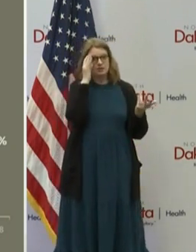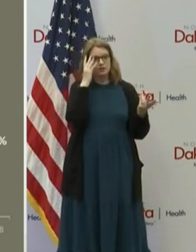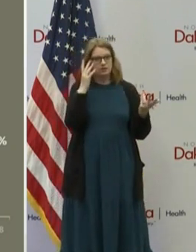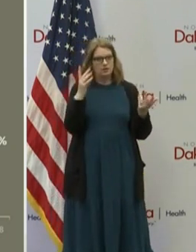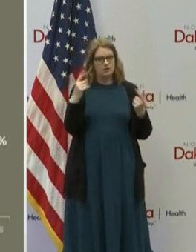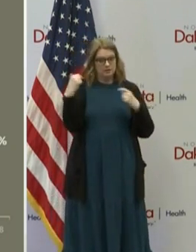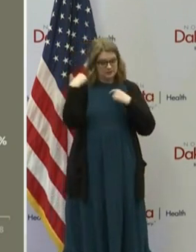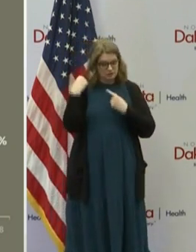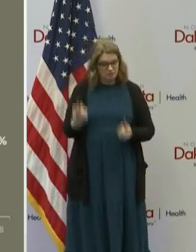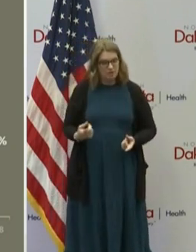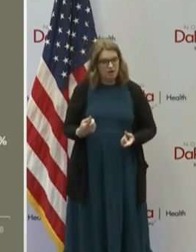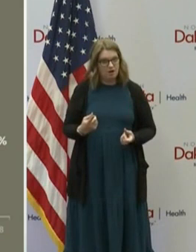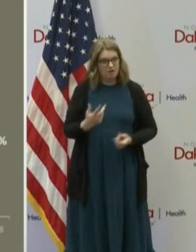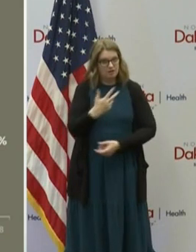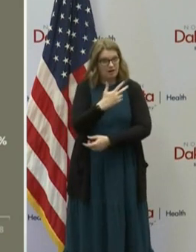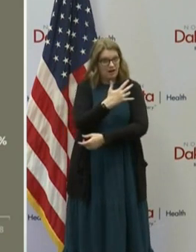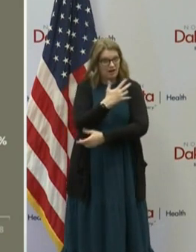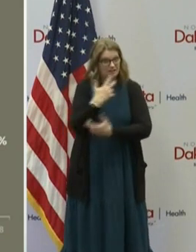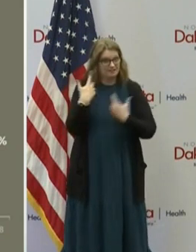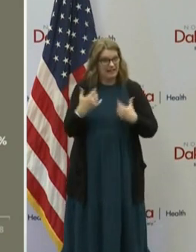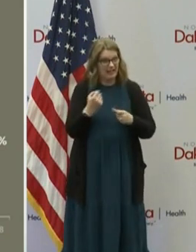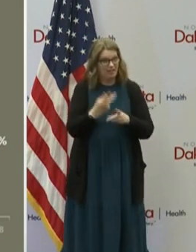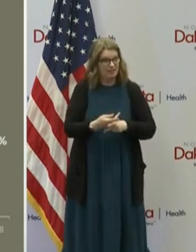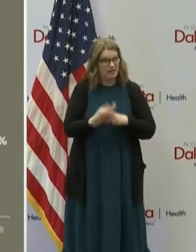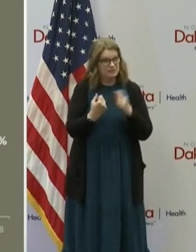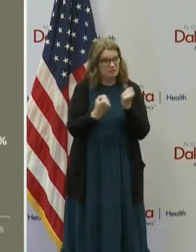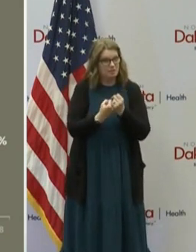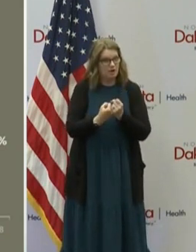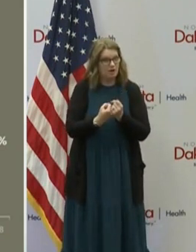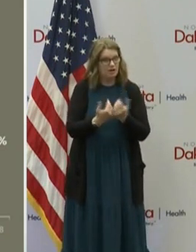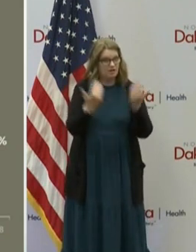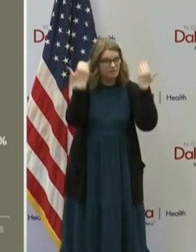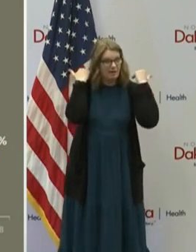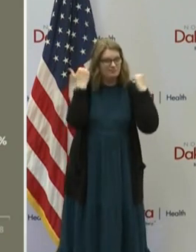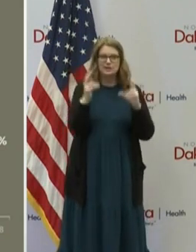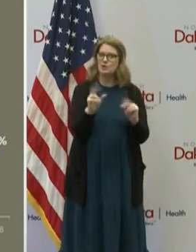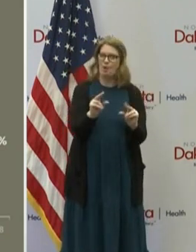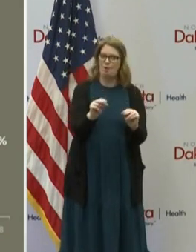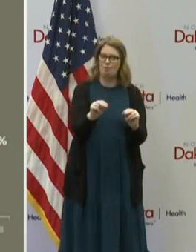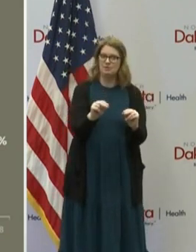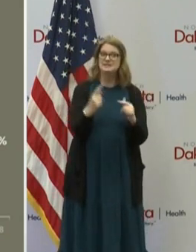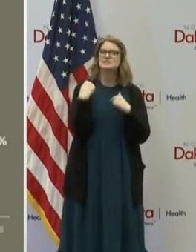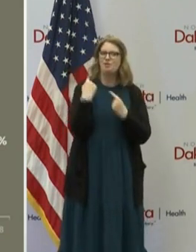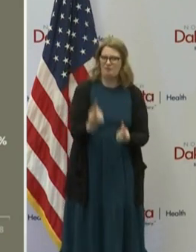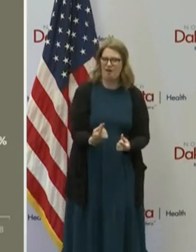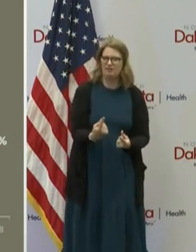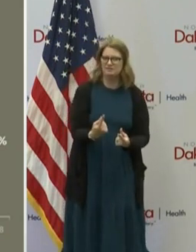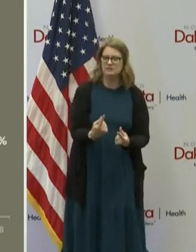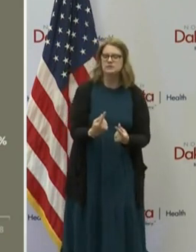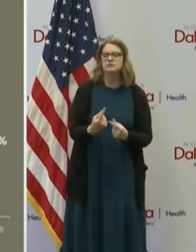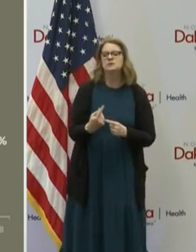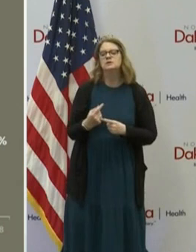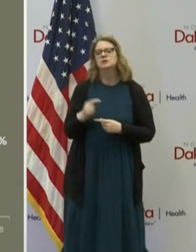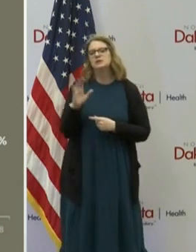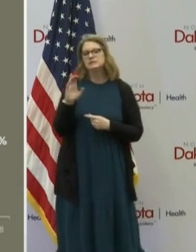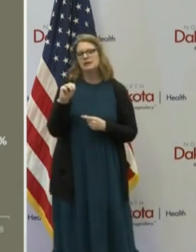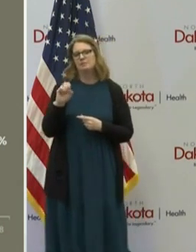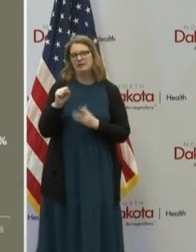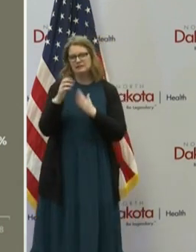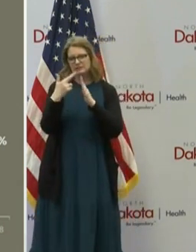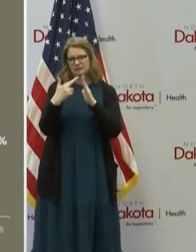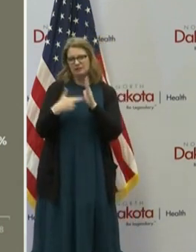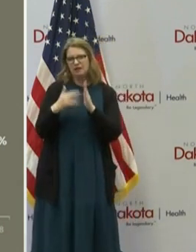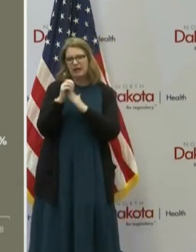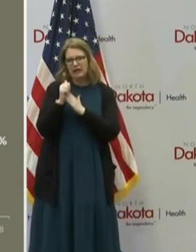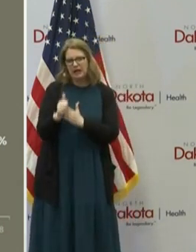overwhelming our healthcare support services. We've done a great job of that. So this one is going to be tricky. Even in the CMS guidelines, when